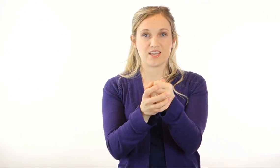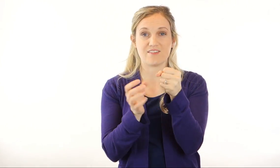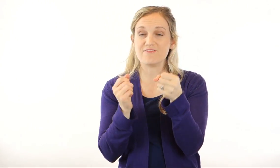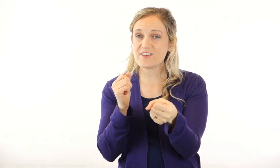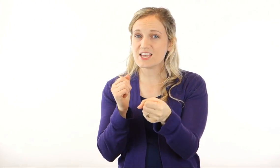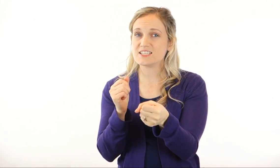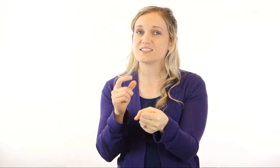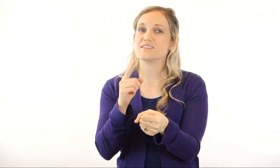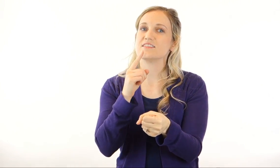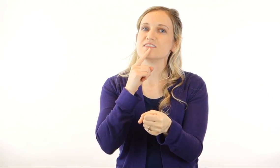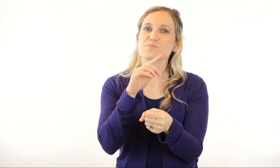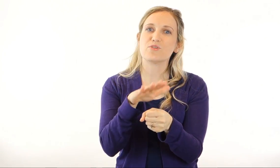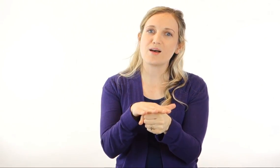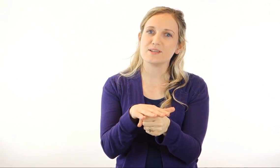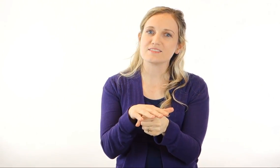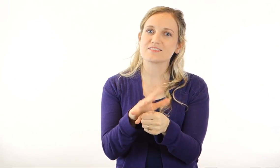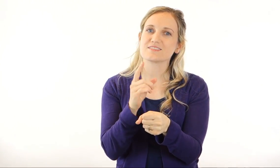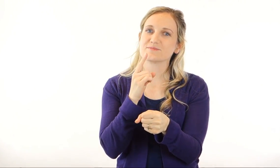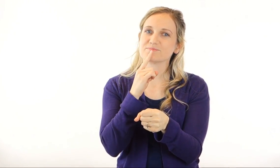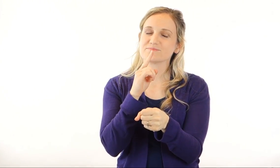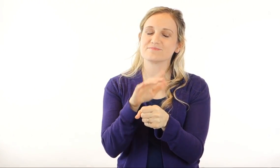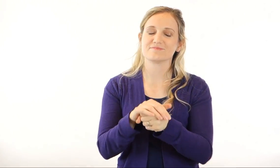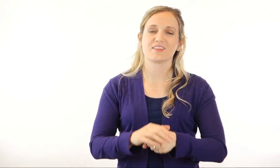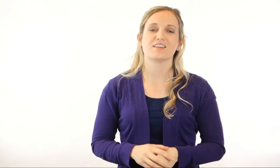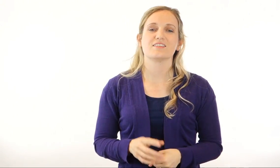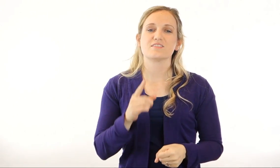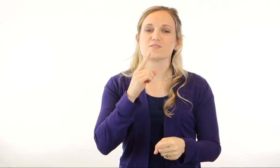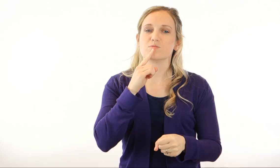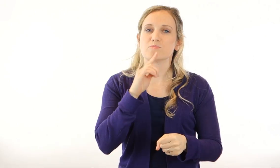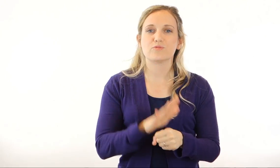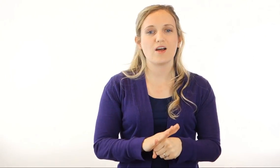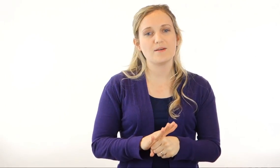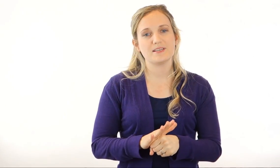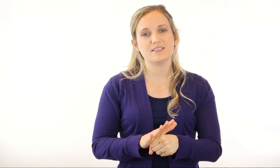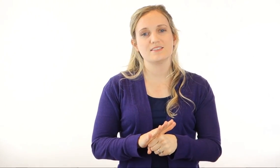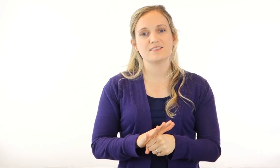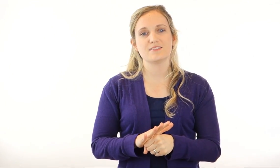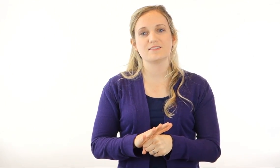in a fist, then it's promise. So promise,